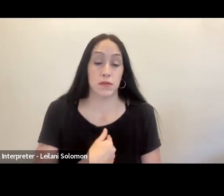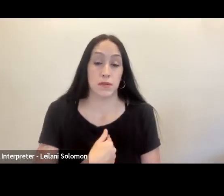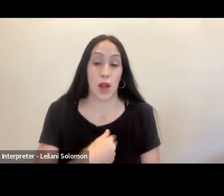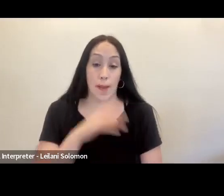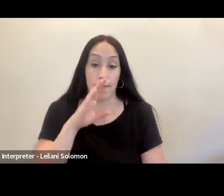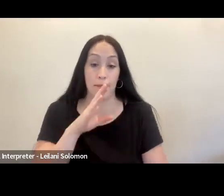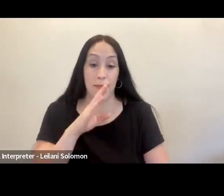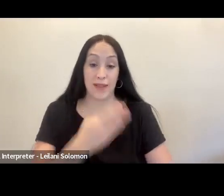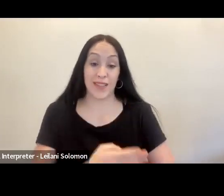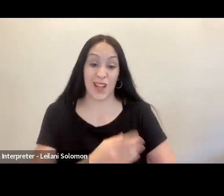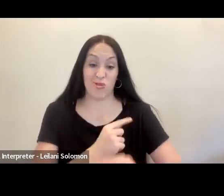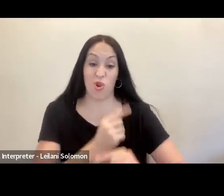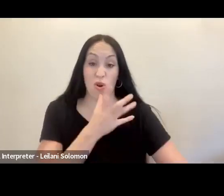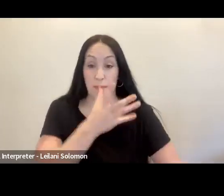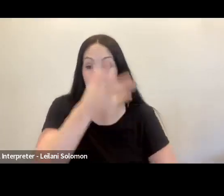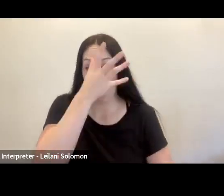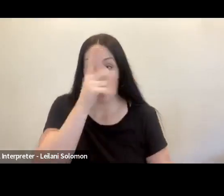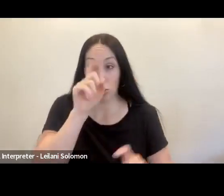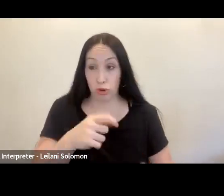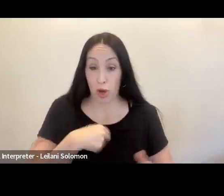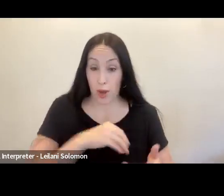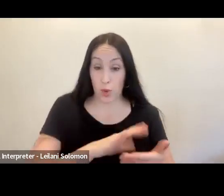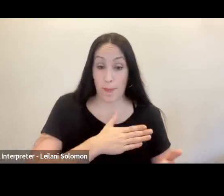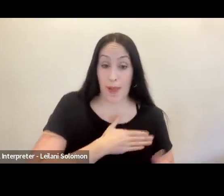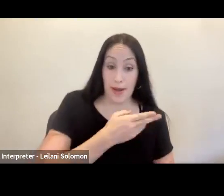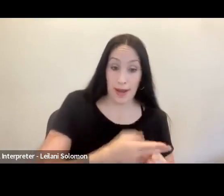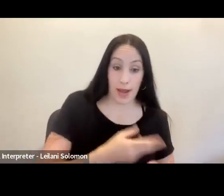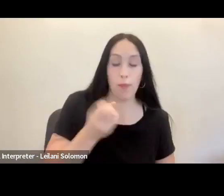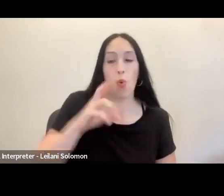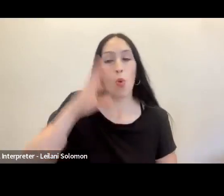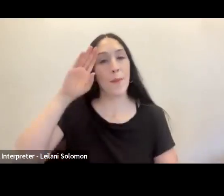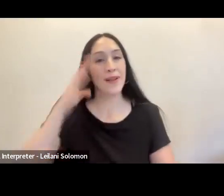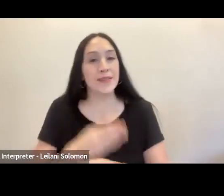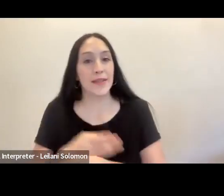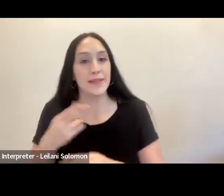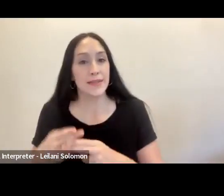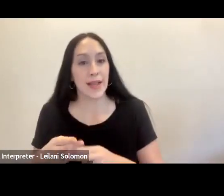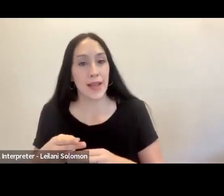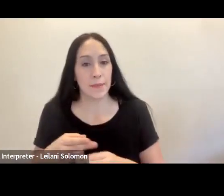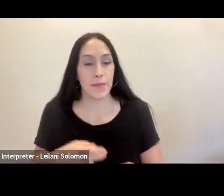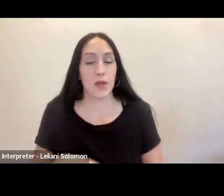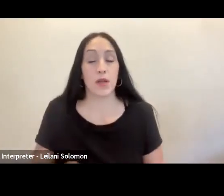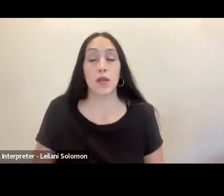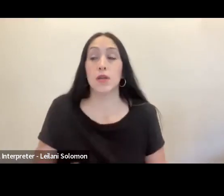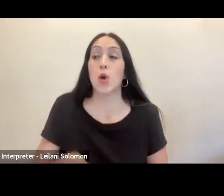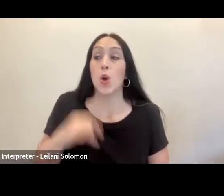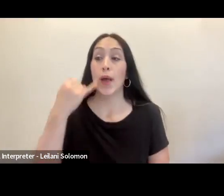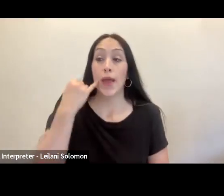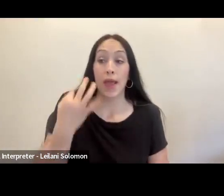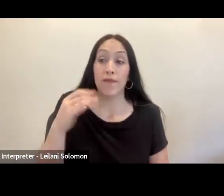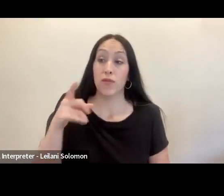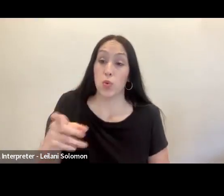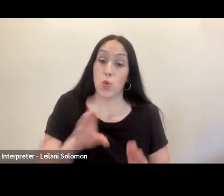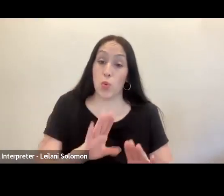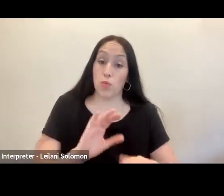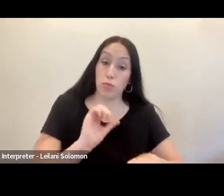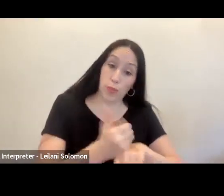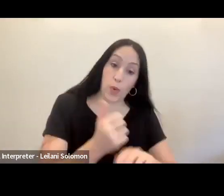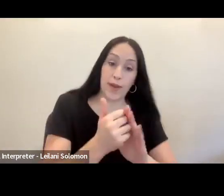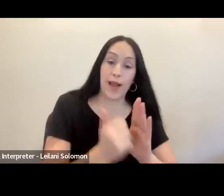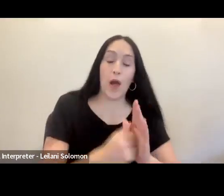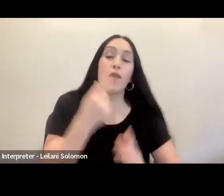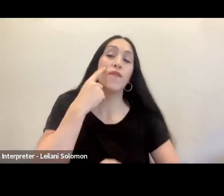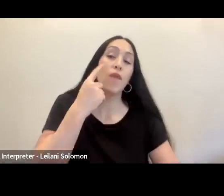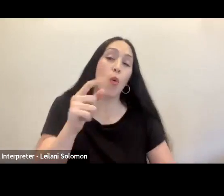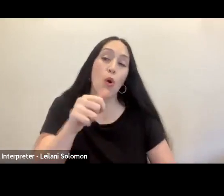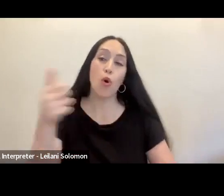the account? So if you're opening this on behalf of an individual, it can be the guardian